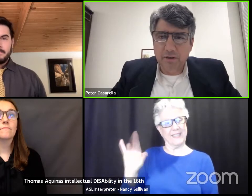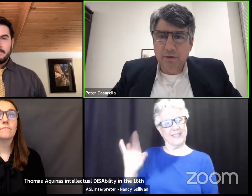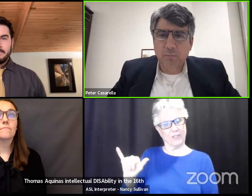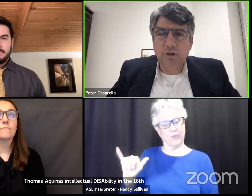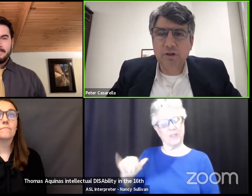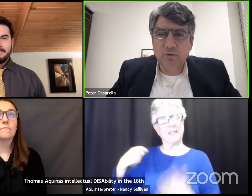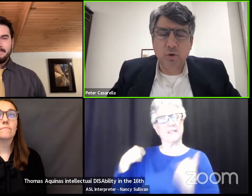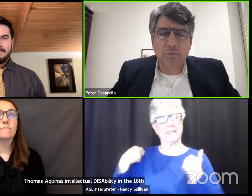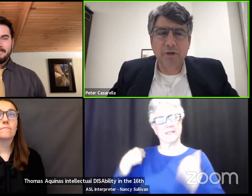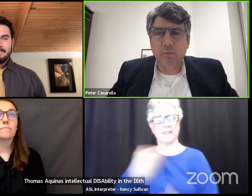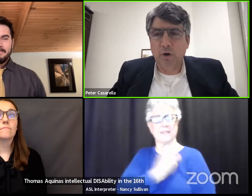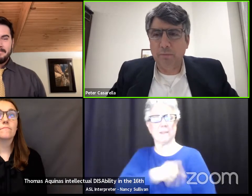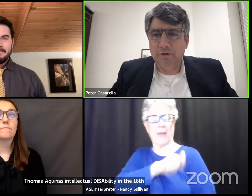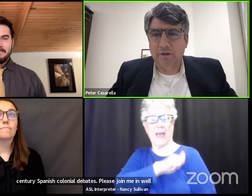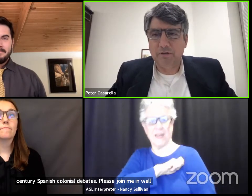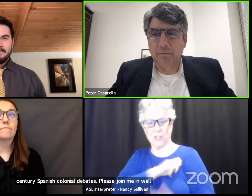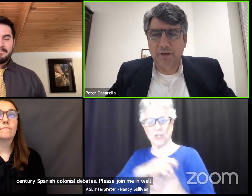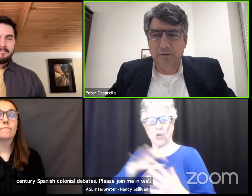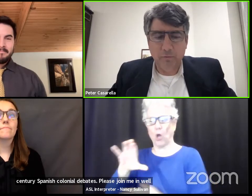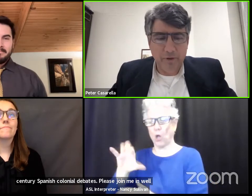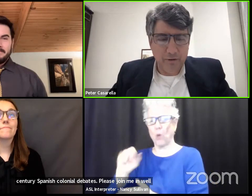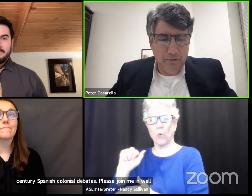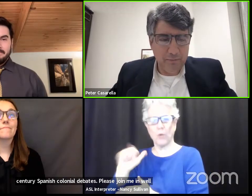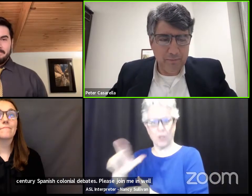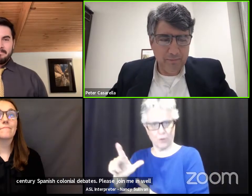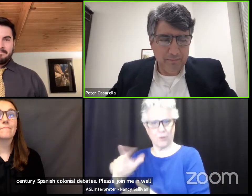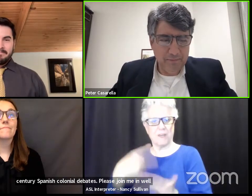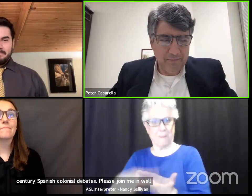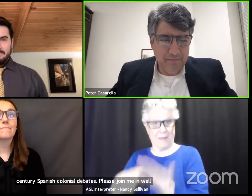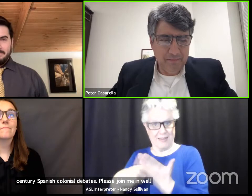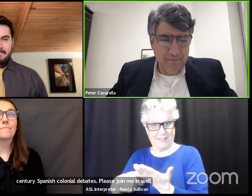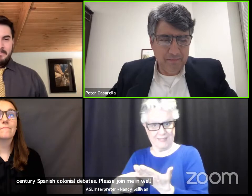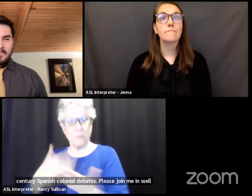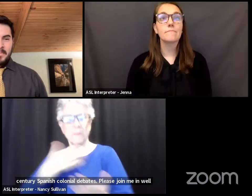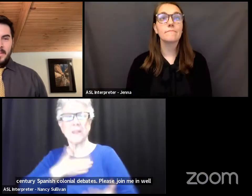Debates. Please join me in welcoming Dr. Miguel Romero.